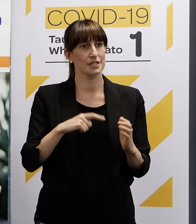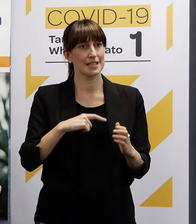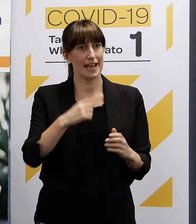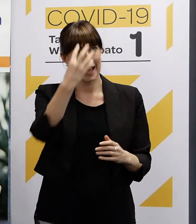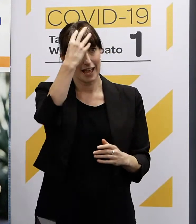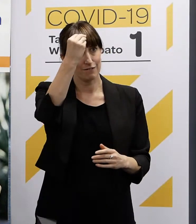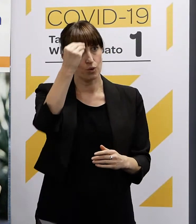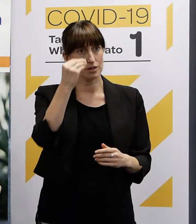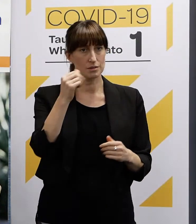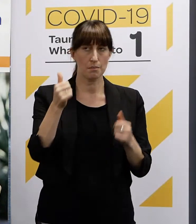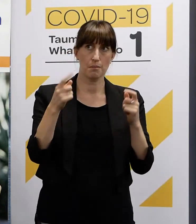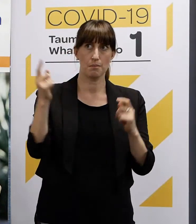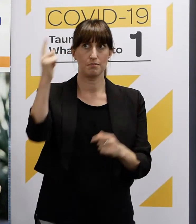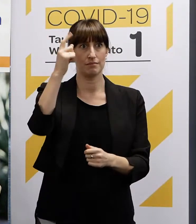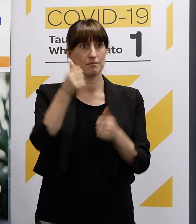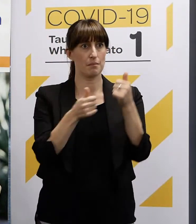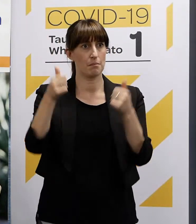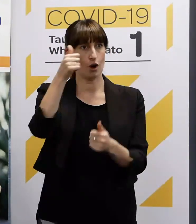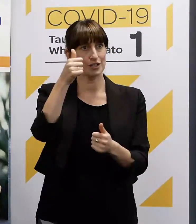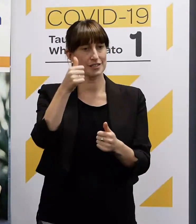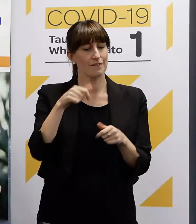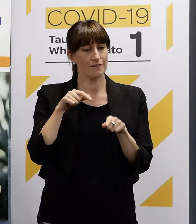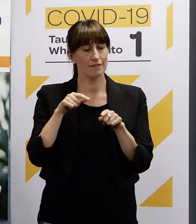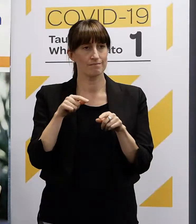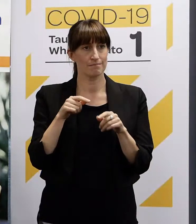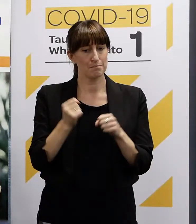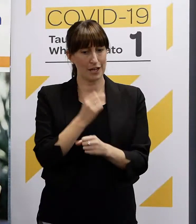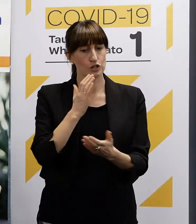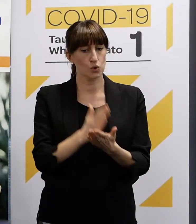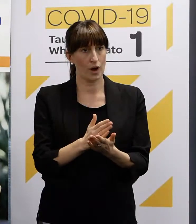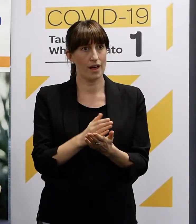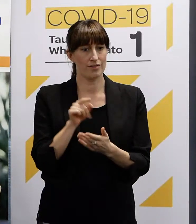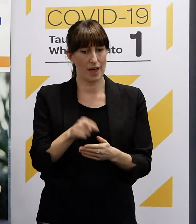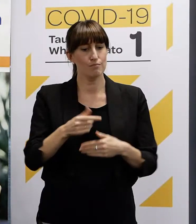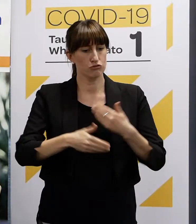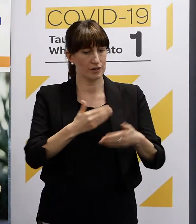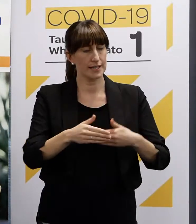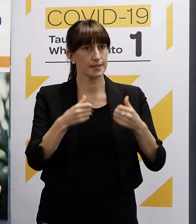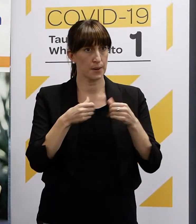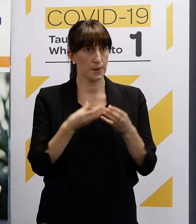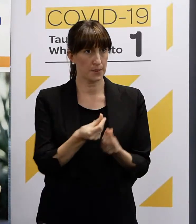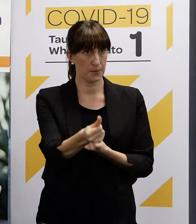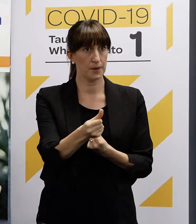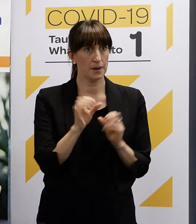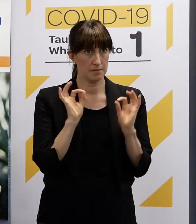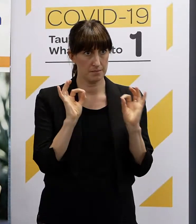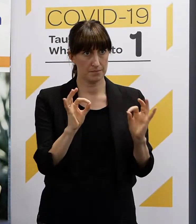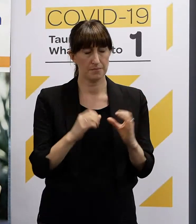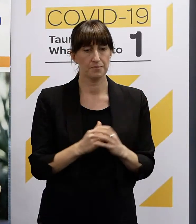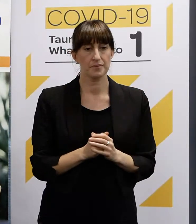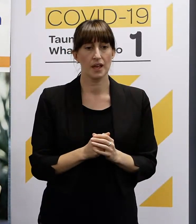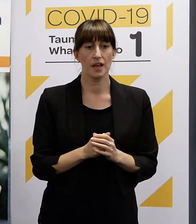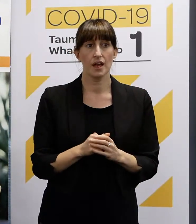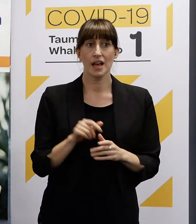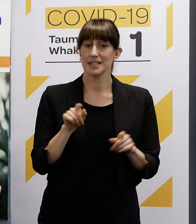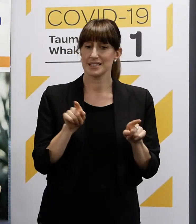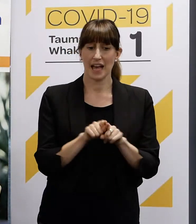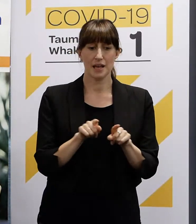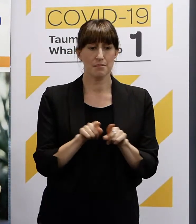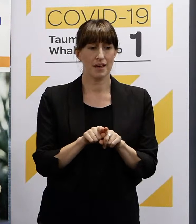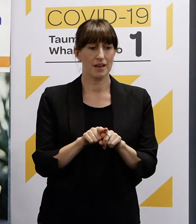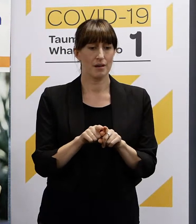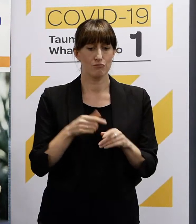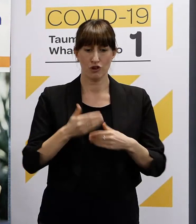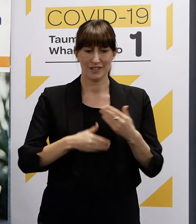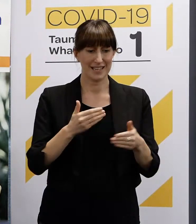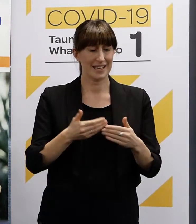flight out of Wuhan, and so we have a lot of experience with keeping people, including both the people returning and the staff and crew